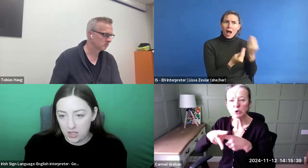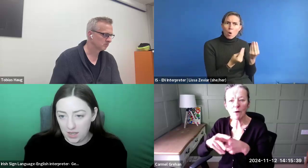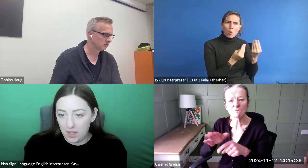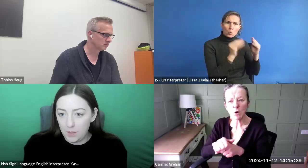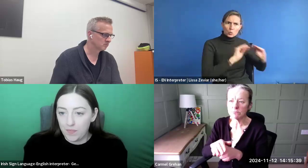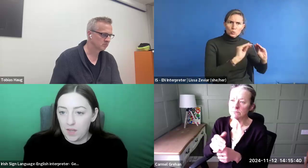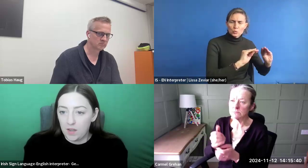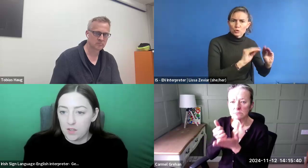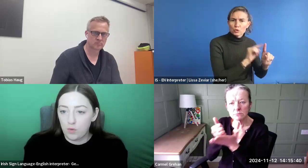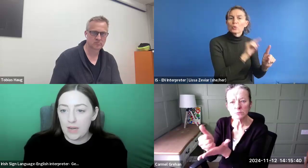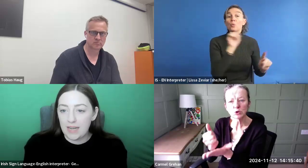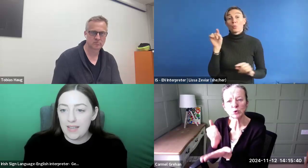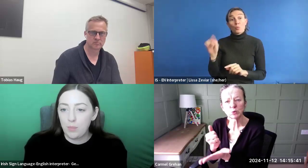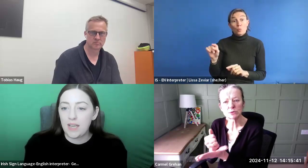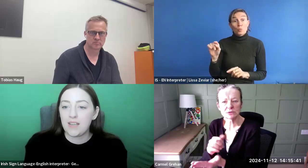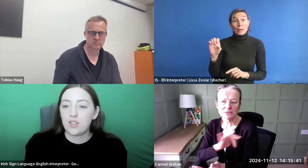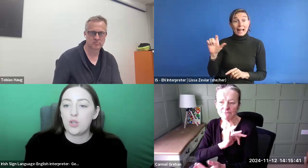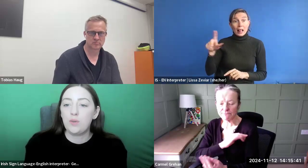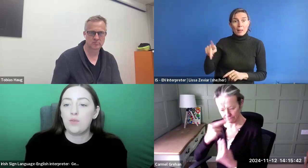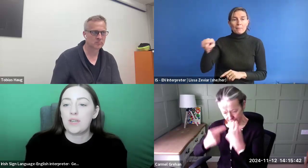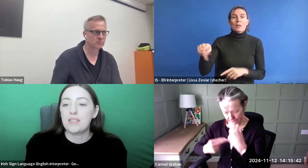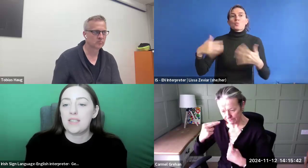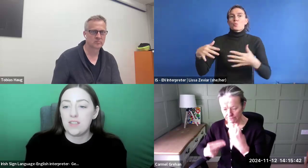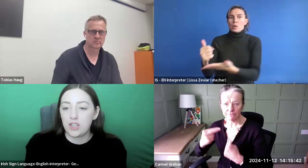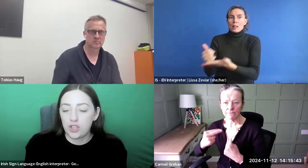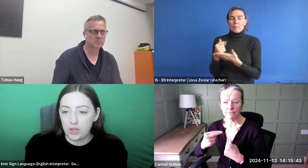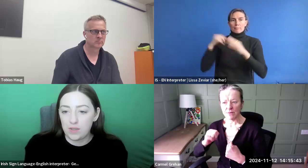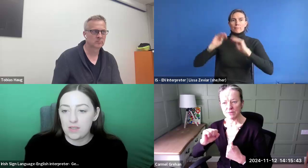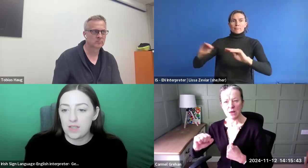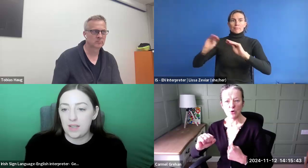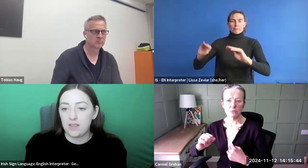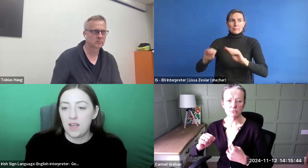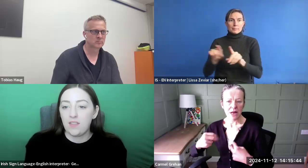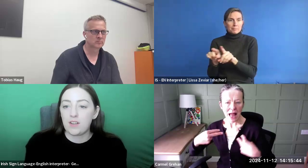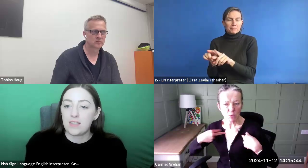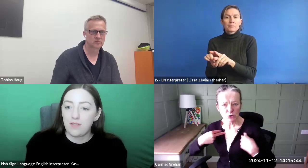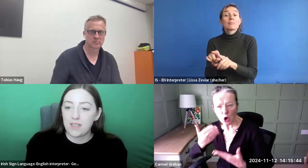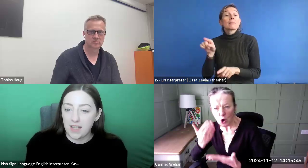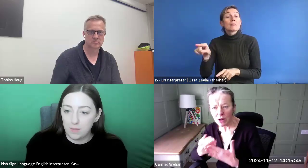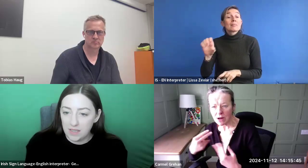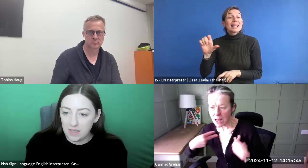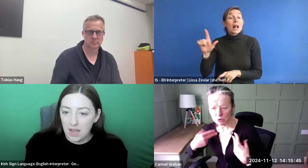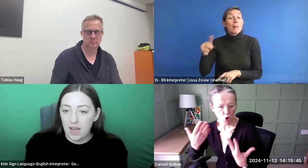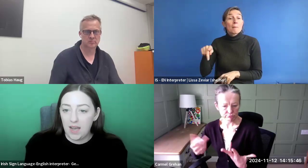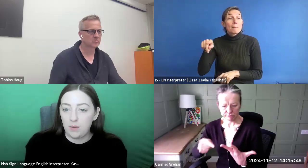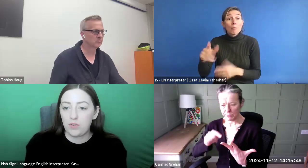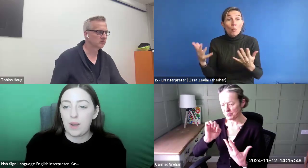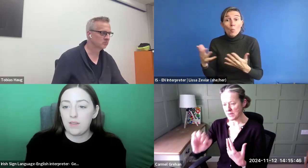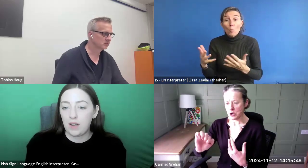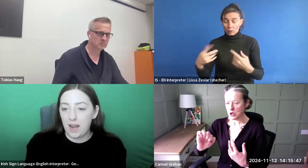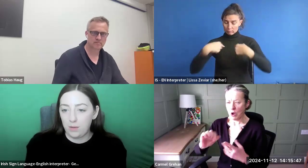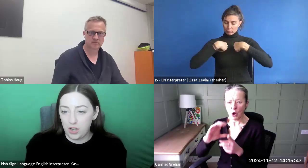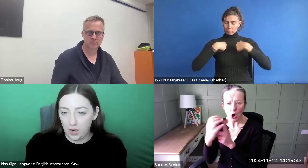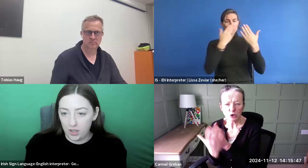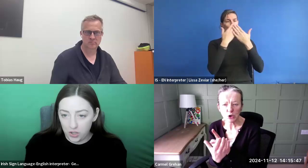my teaching. So really, the ELP is a tool for assisting students in their self-assessment